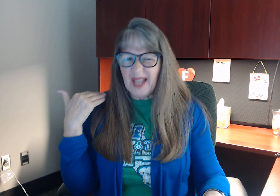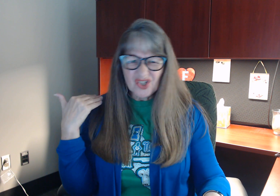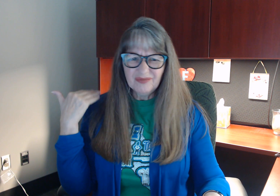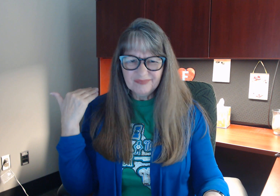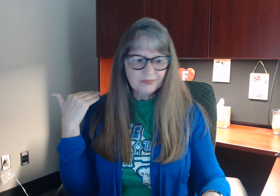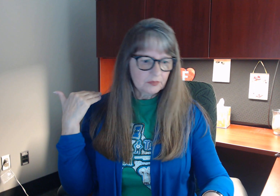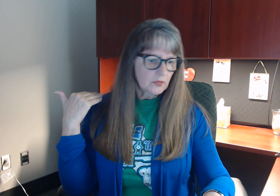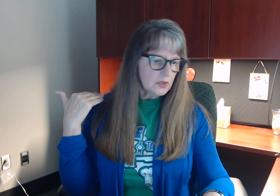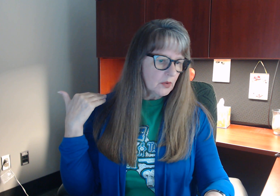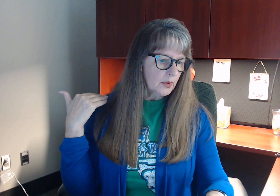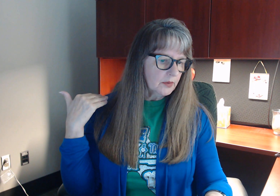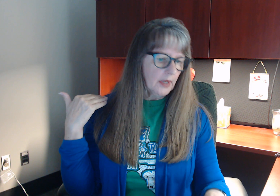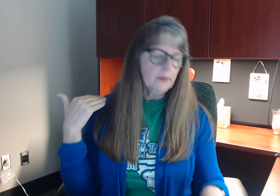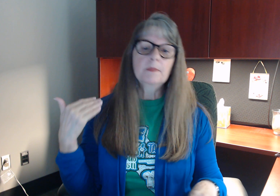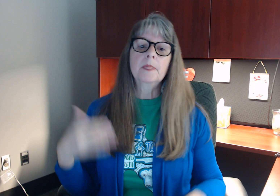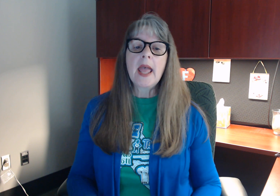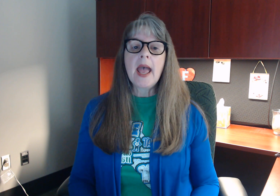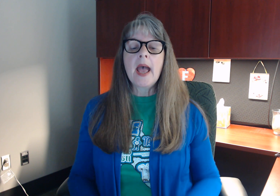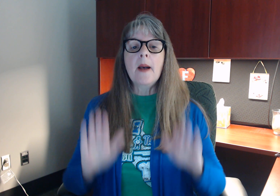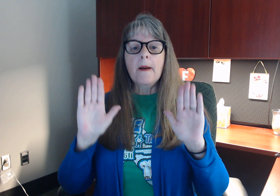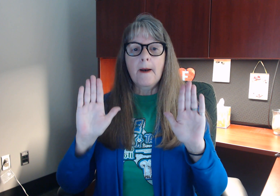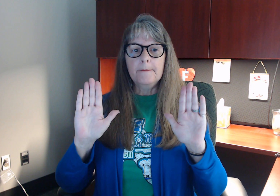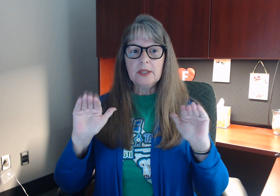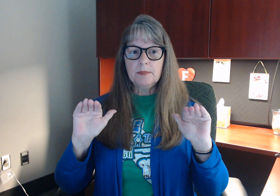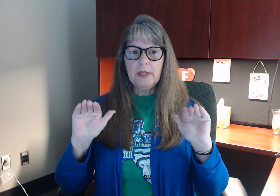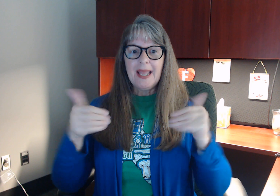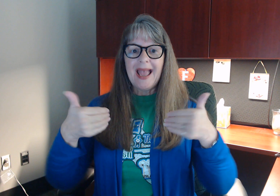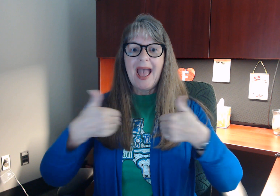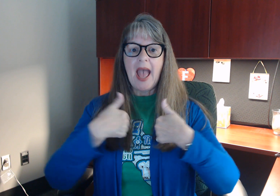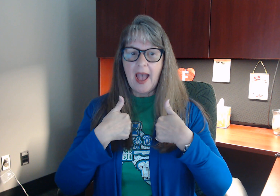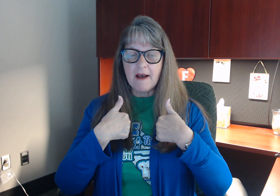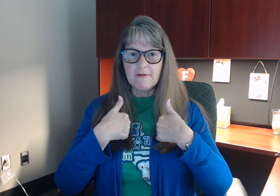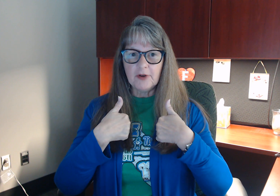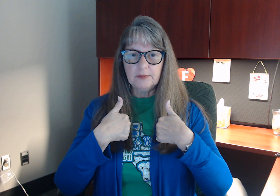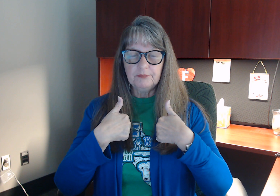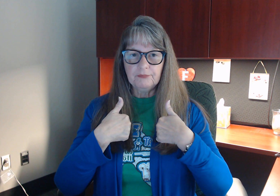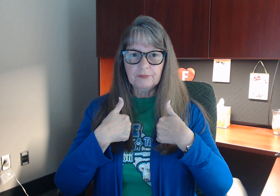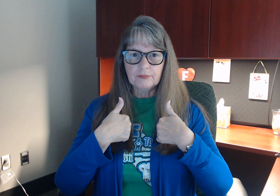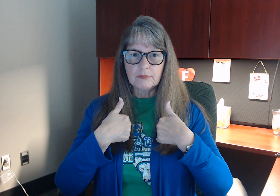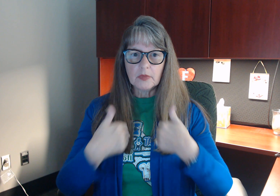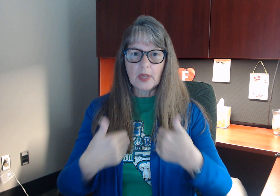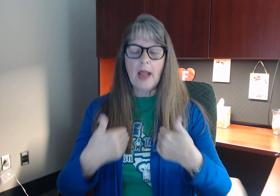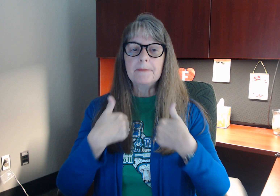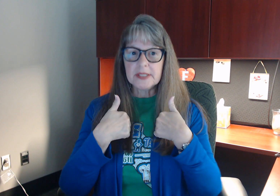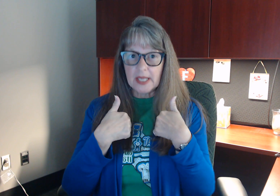Obligation. That's another word. Okay. A bent B. Have. I possess